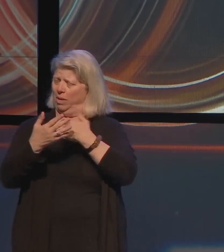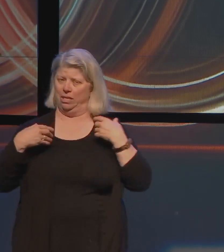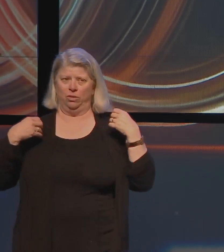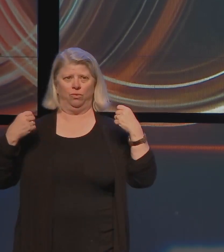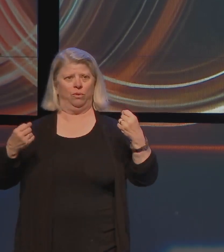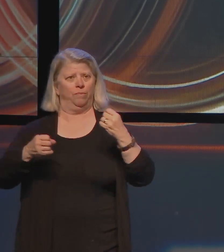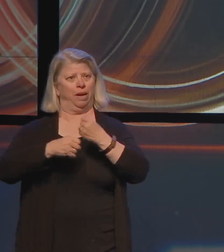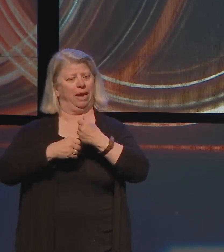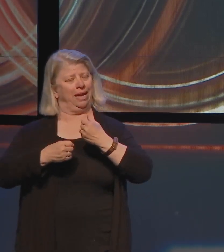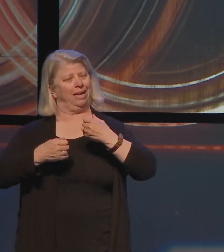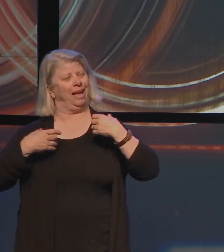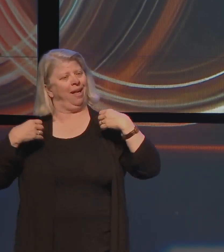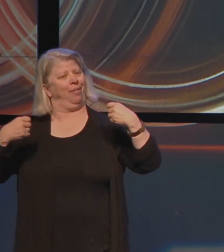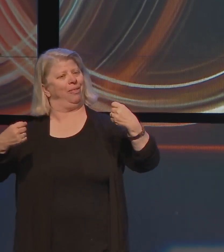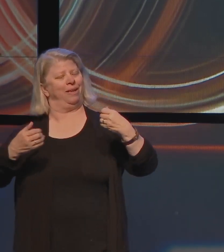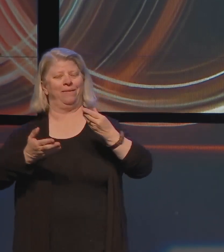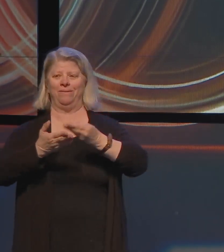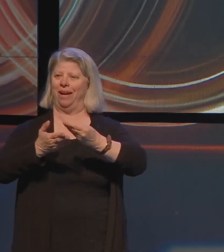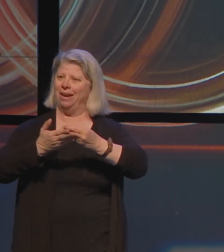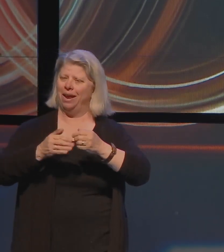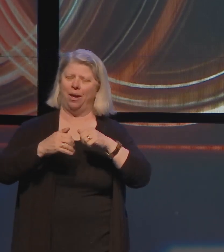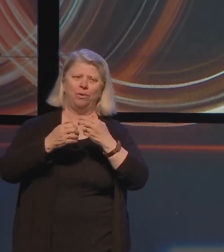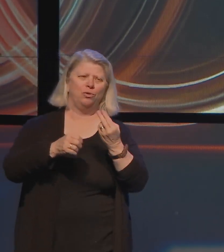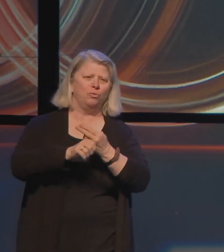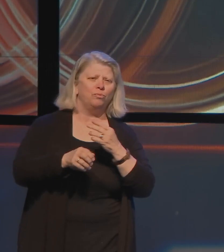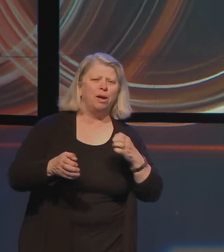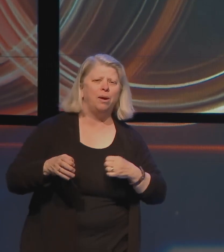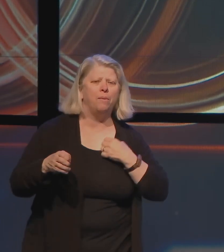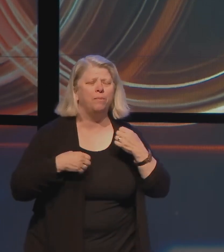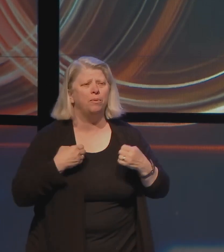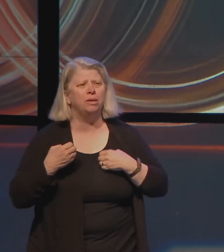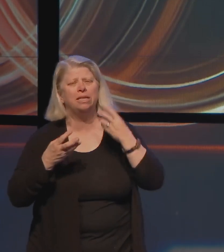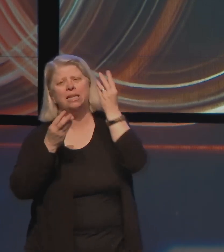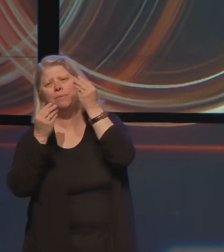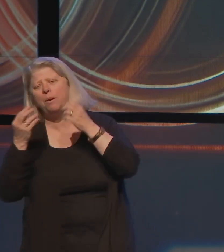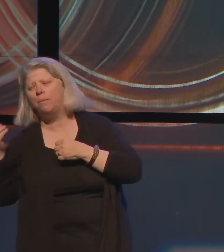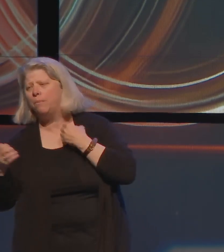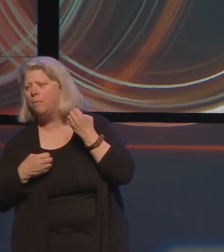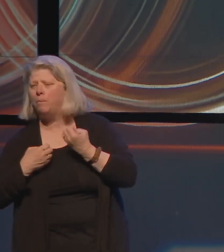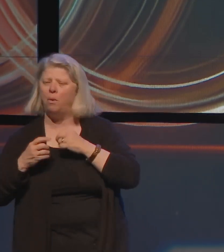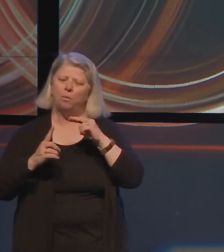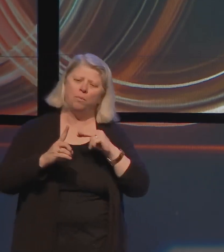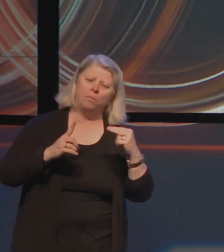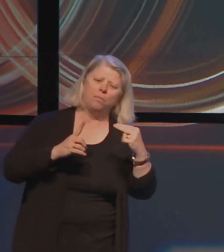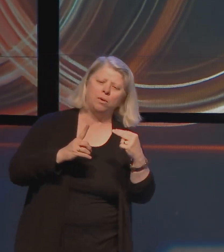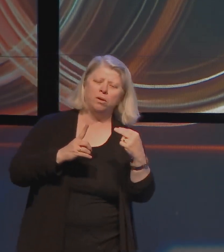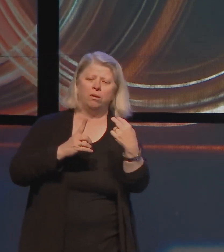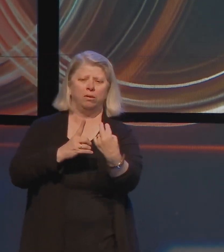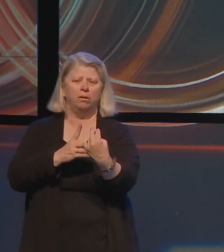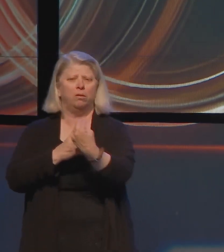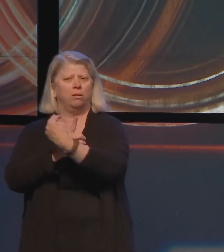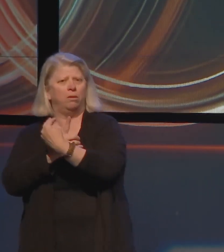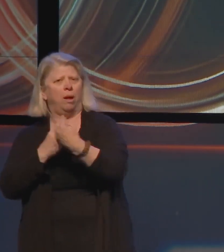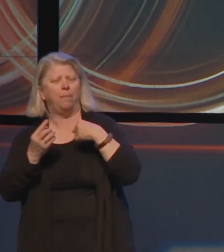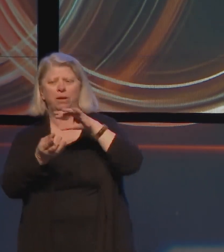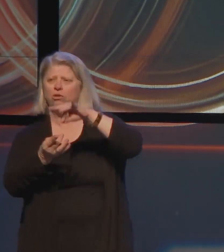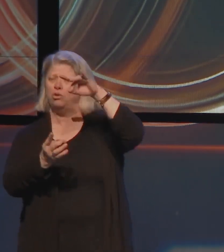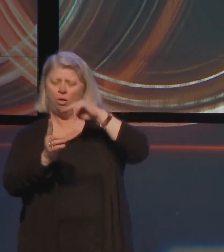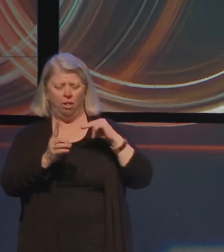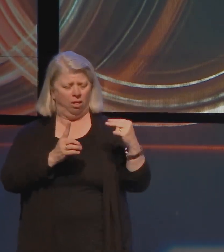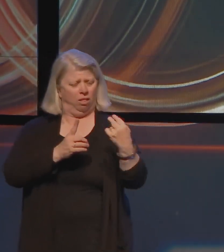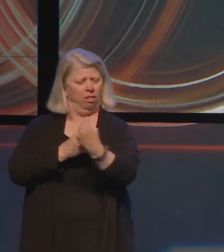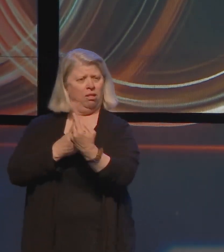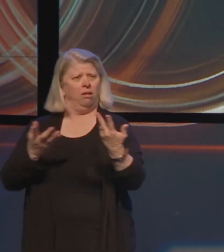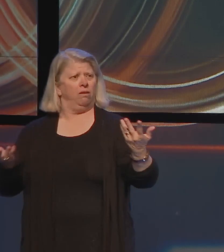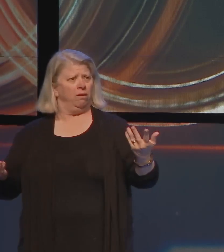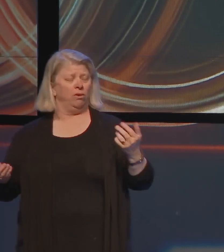to create healthy finances? How do I use my emotions? How do I think about my emotions in that? How do I think about my soul in that, right? And